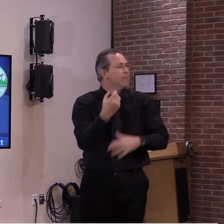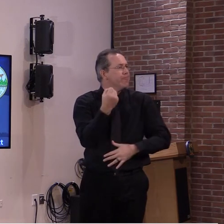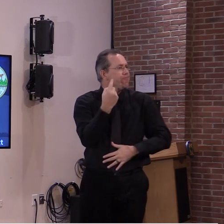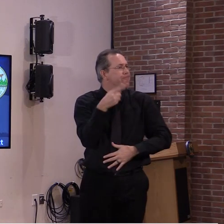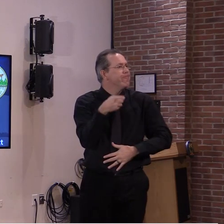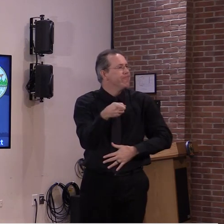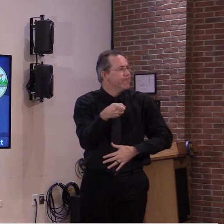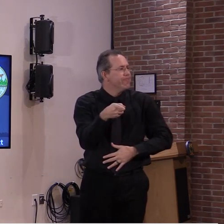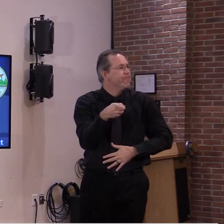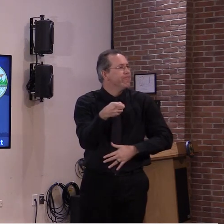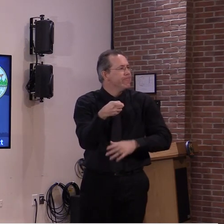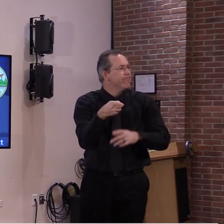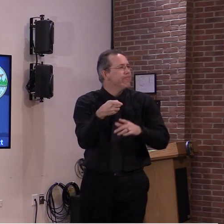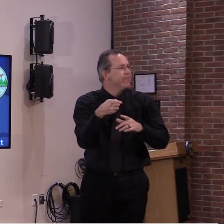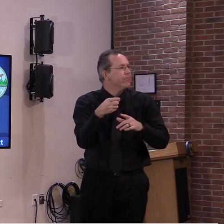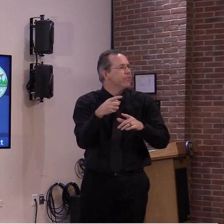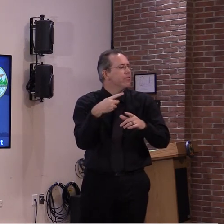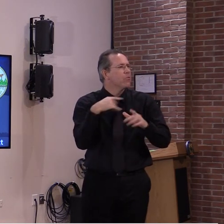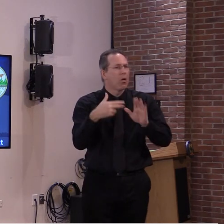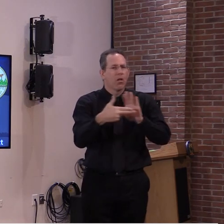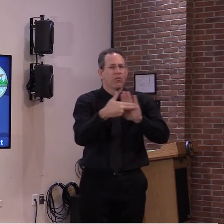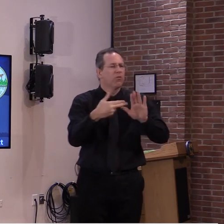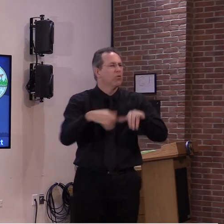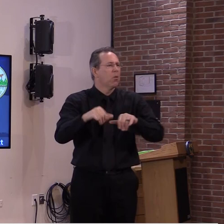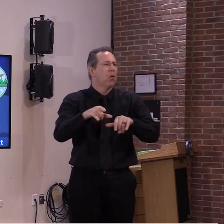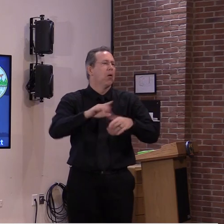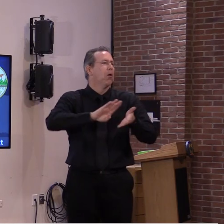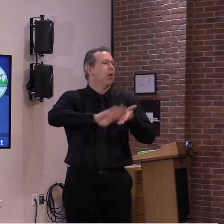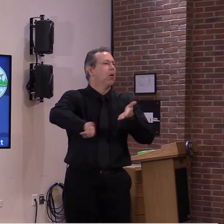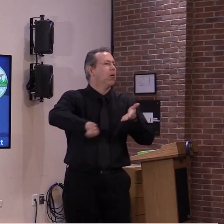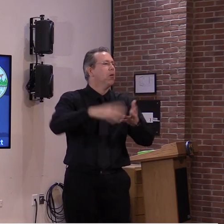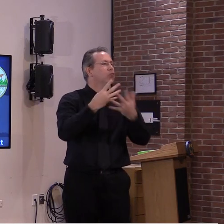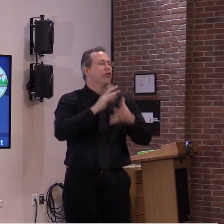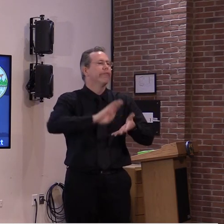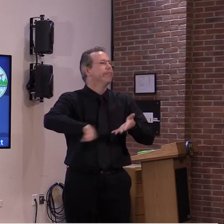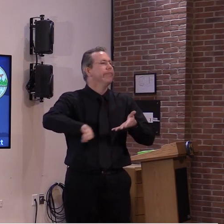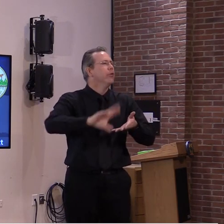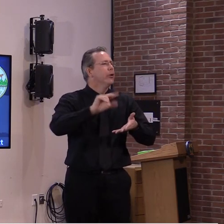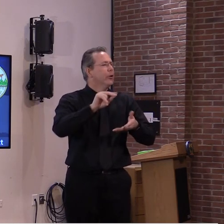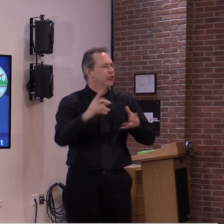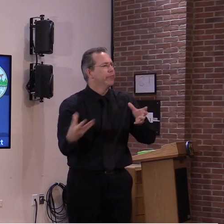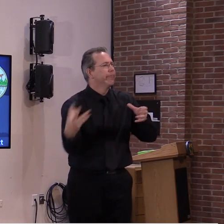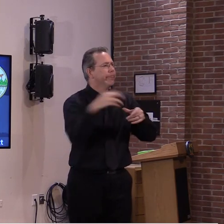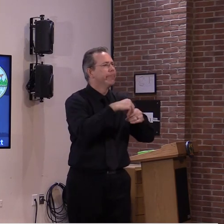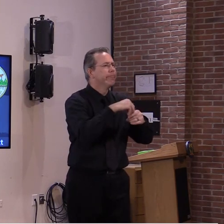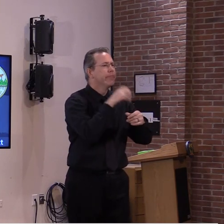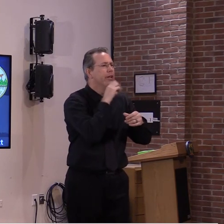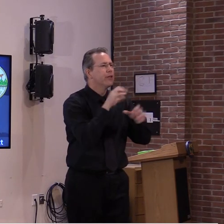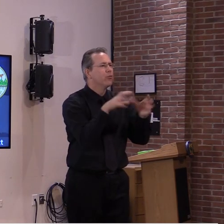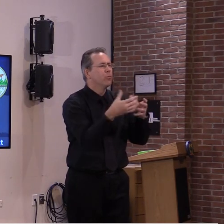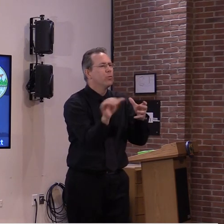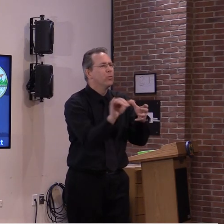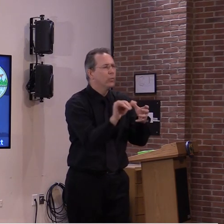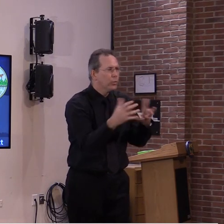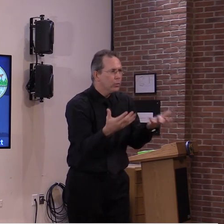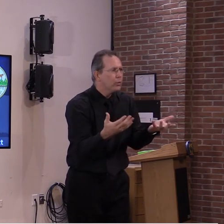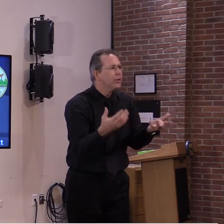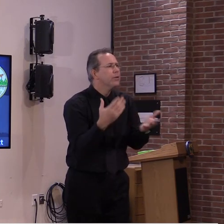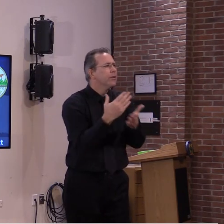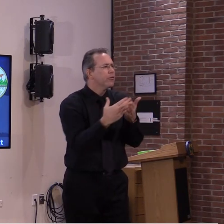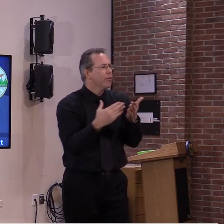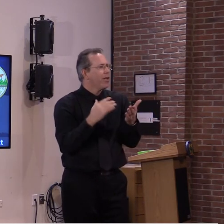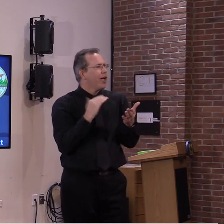of someone perhaps younger, there's actually been parts of our prison system have actually